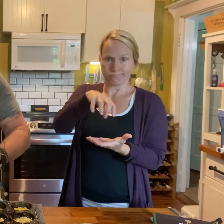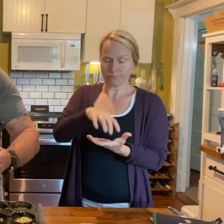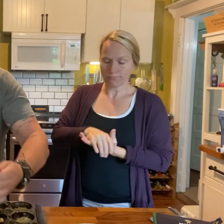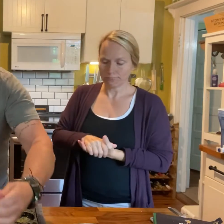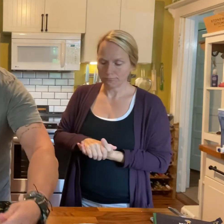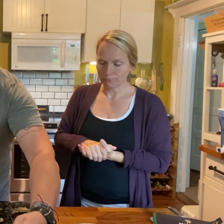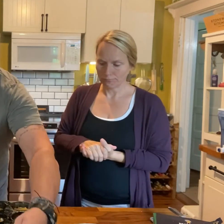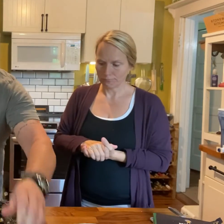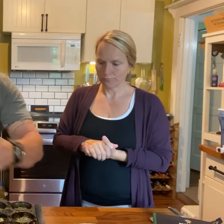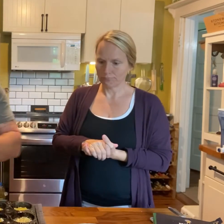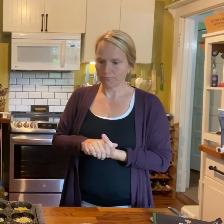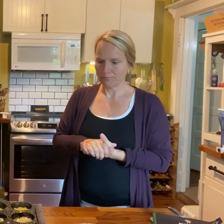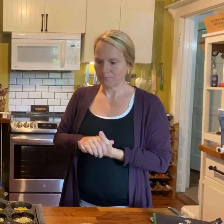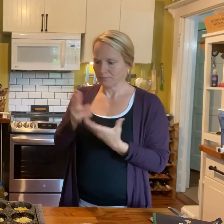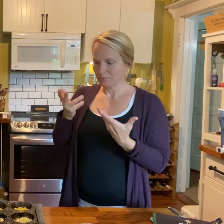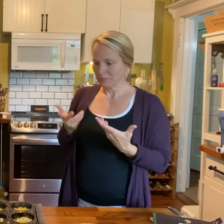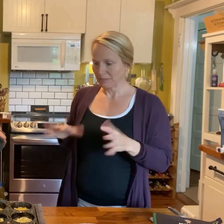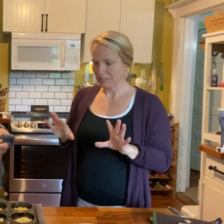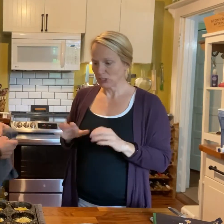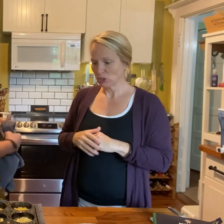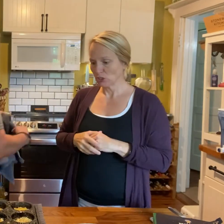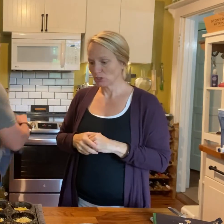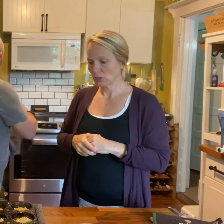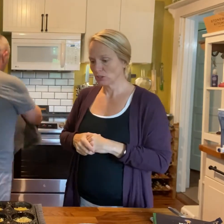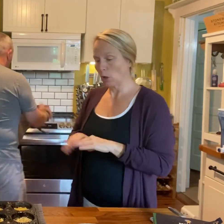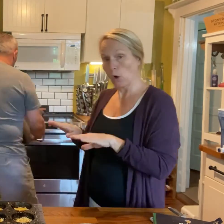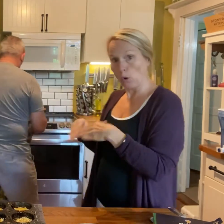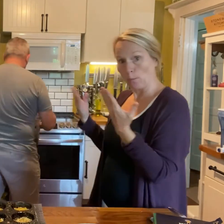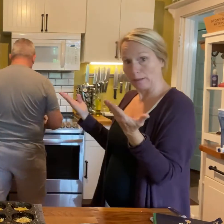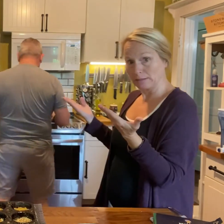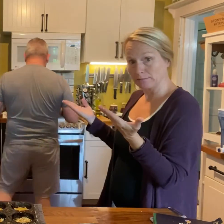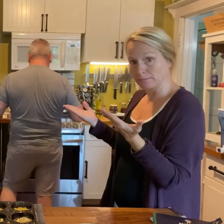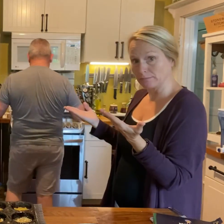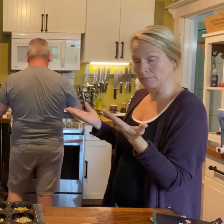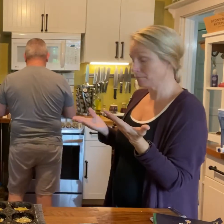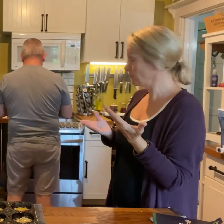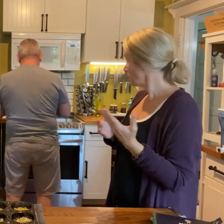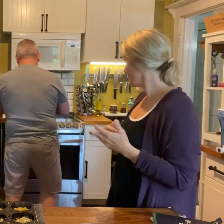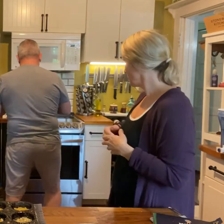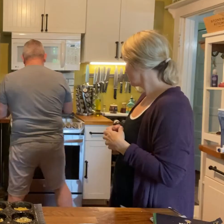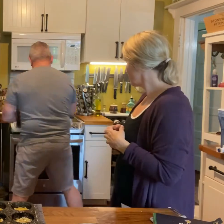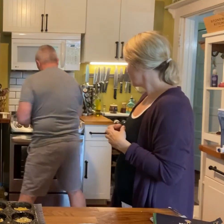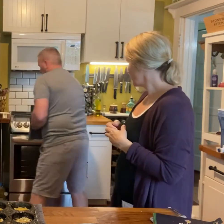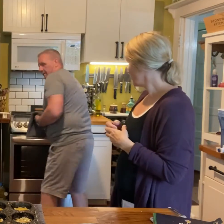So, get it all in. I'm going to open the door.